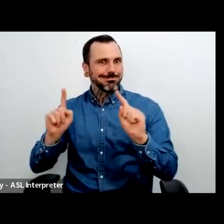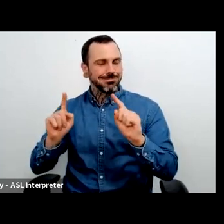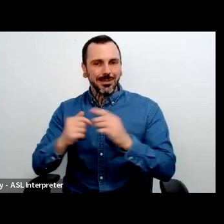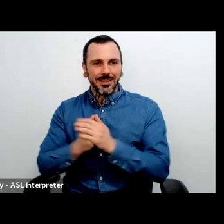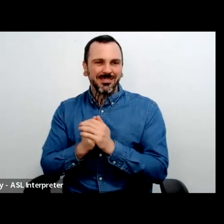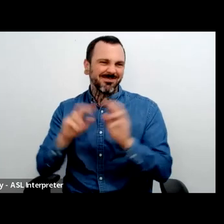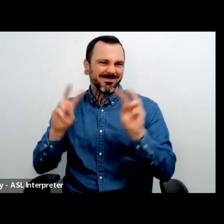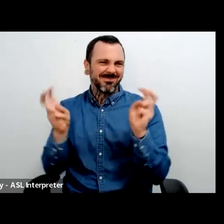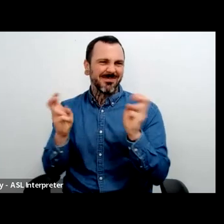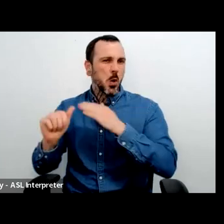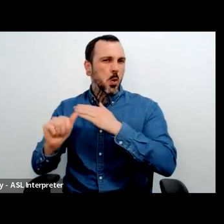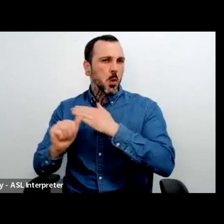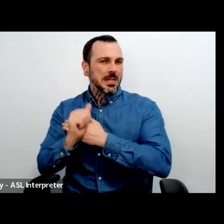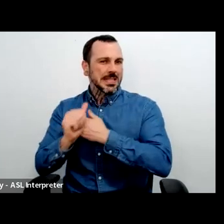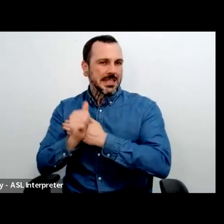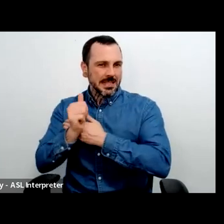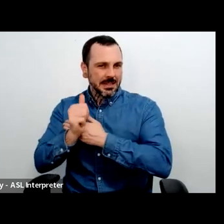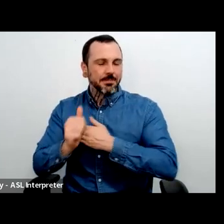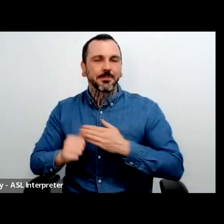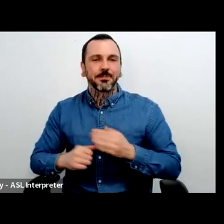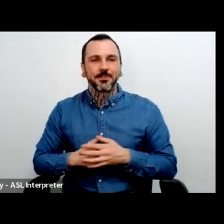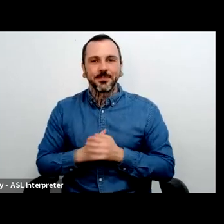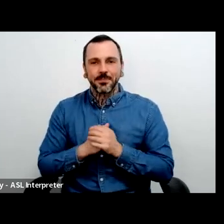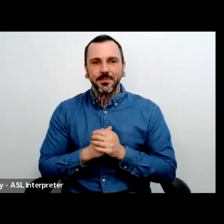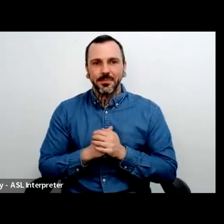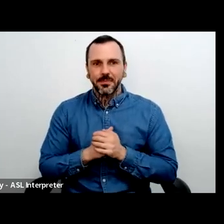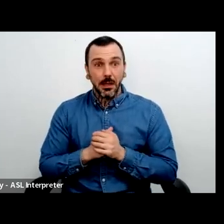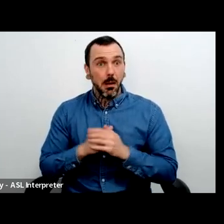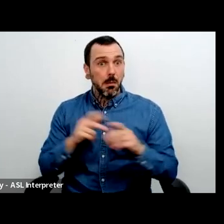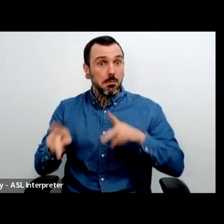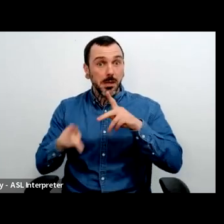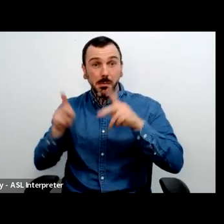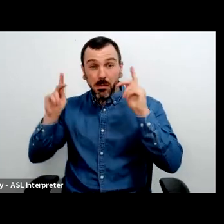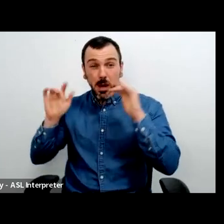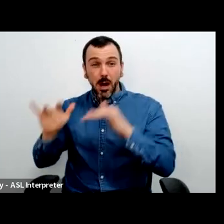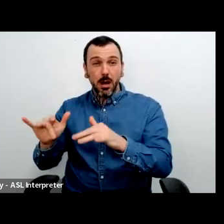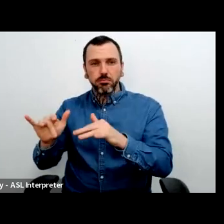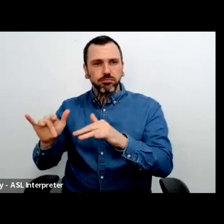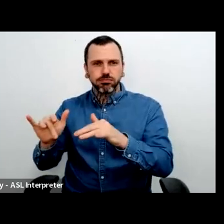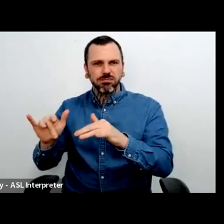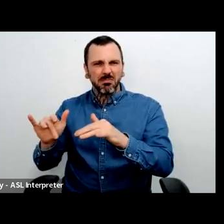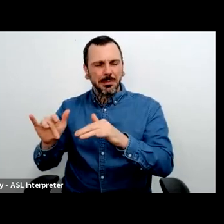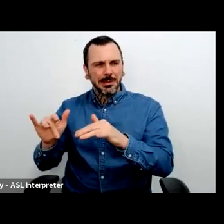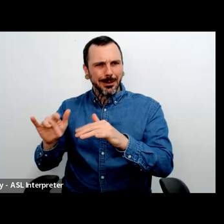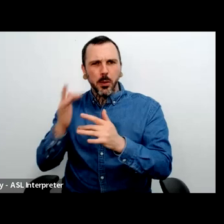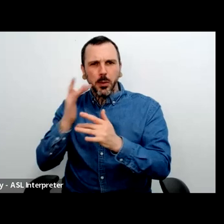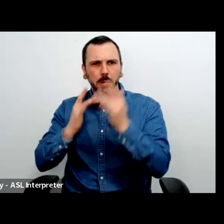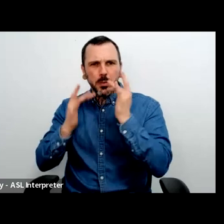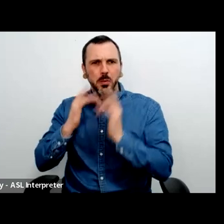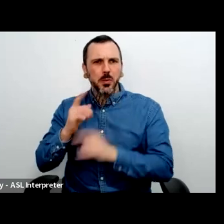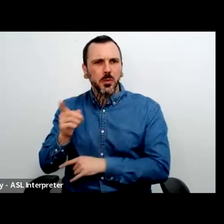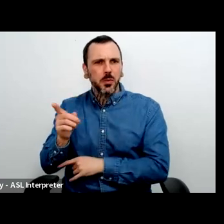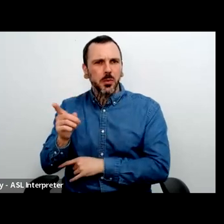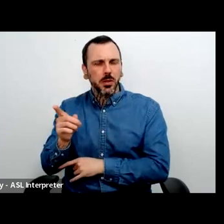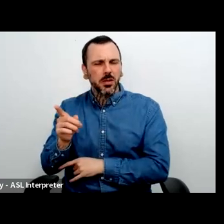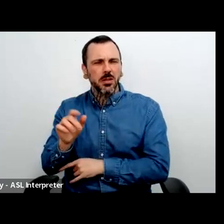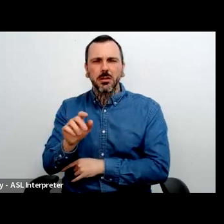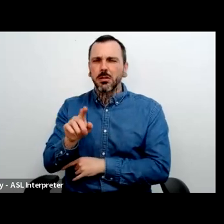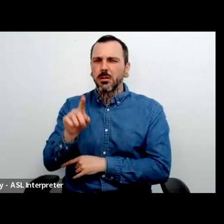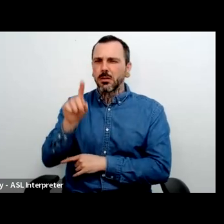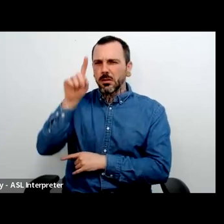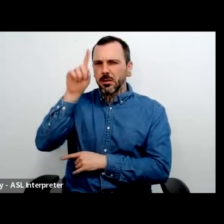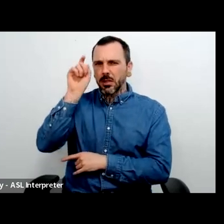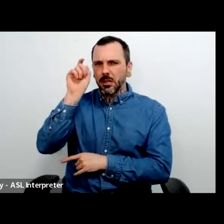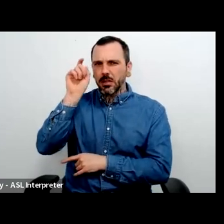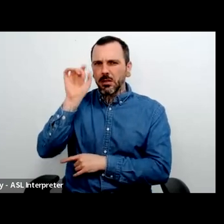stuff is not drawing as many people. And of course, that will lead some people to say, is this going to lead to